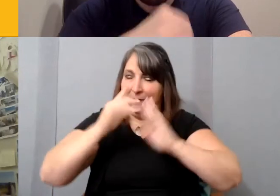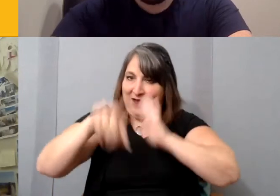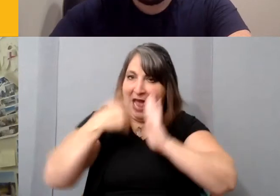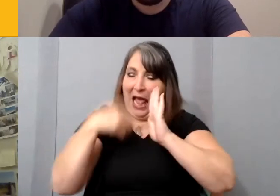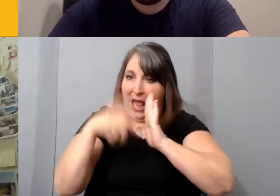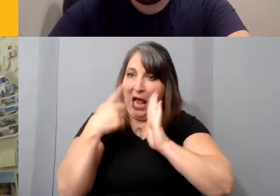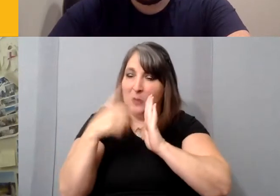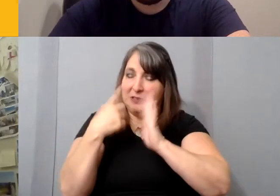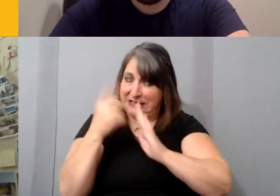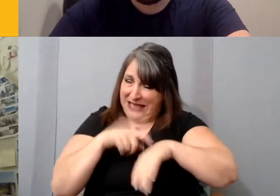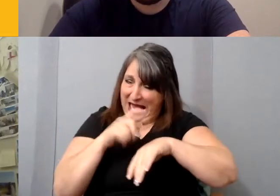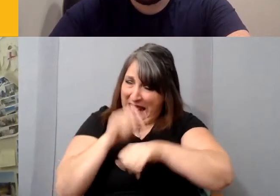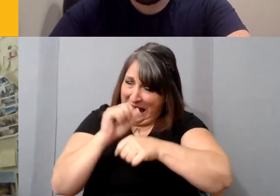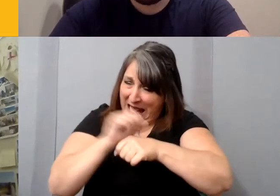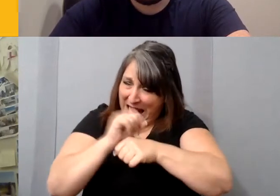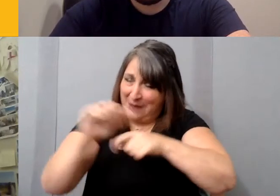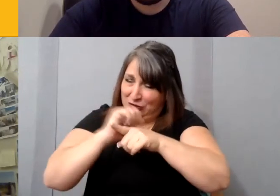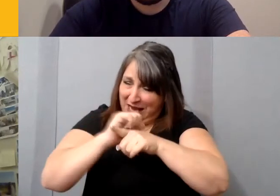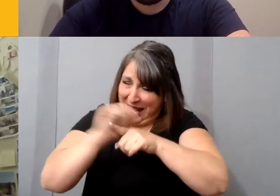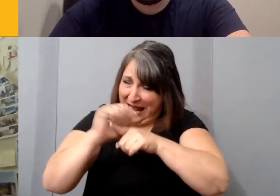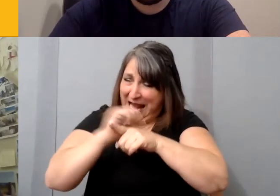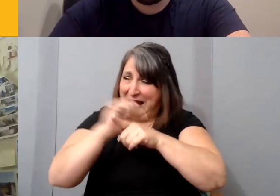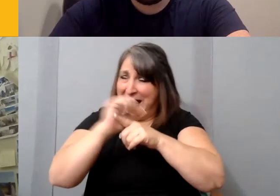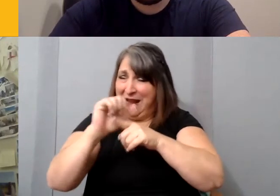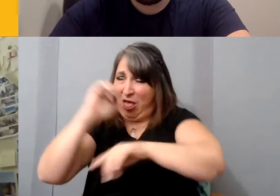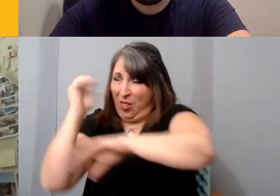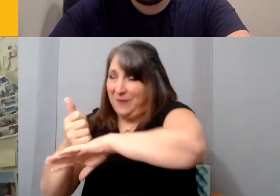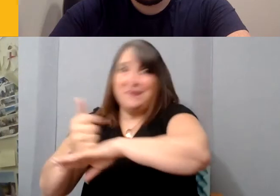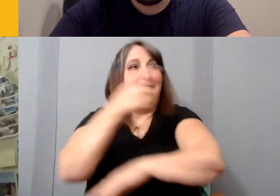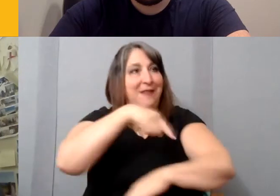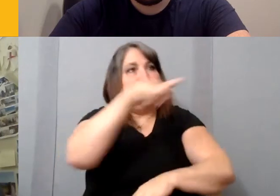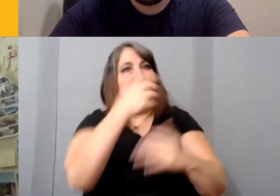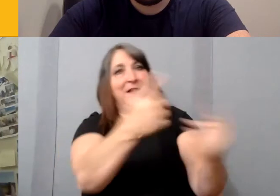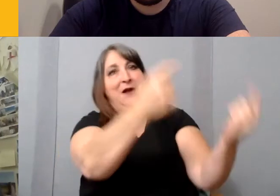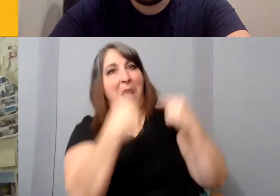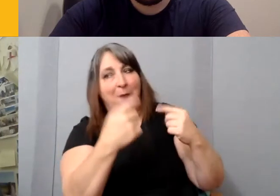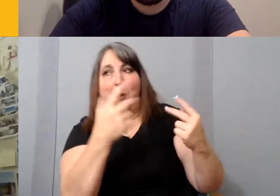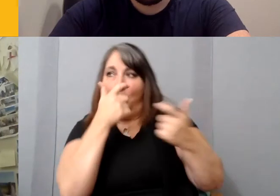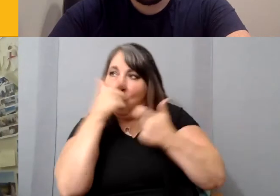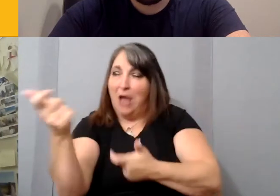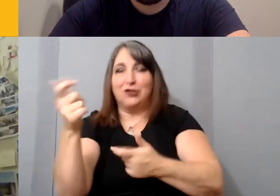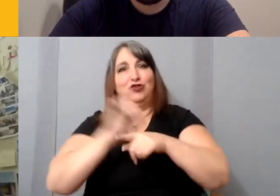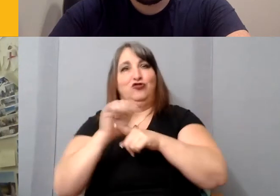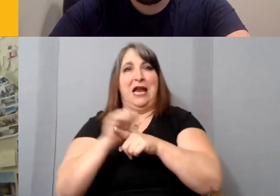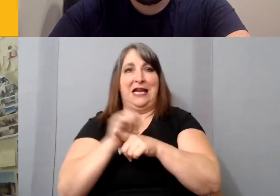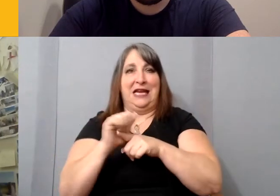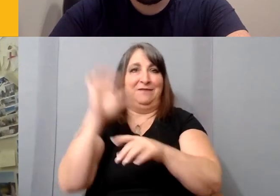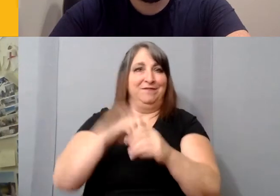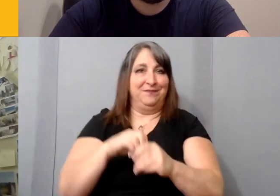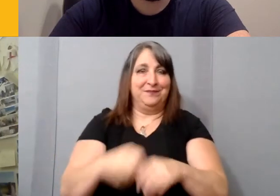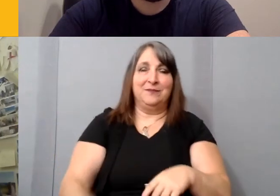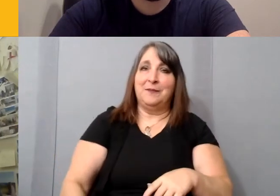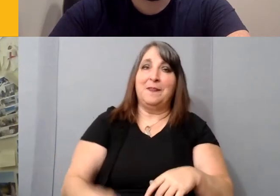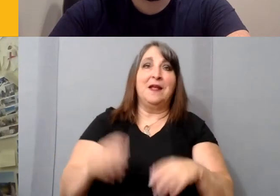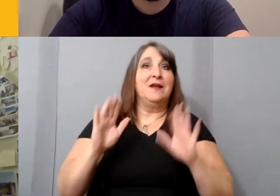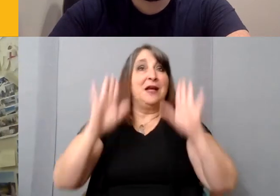time, both putting together the trainings and then actually training people. So it was really fantastic, and I know a lot of voters